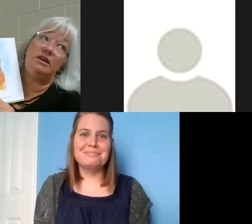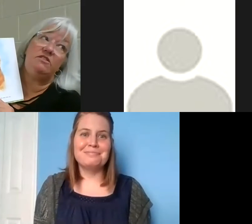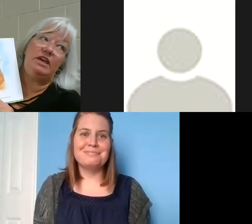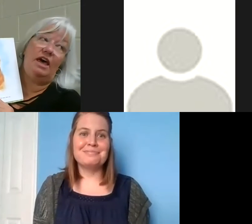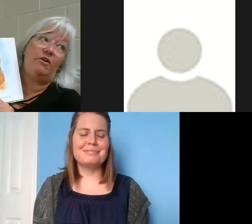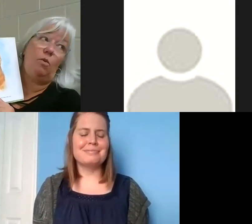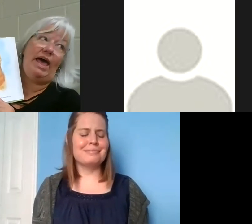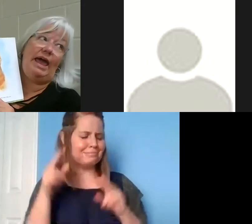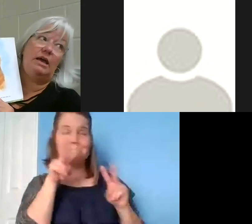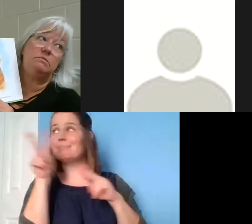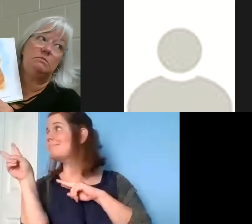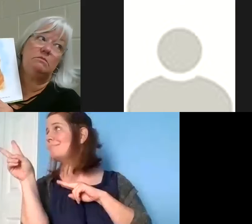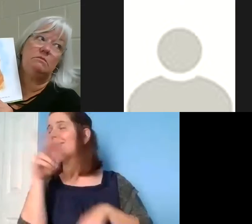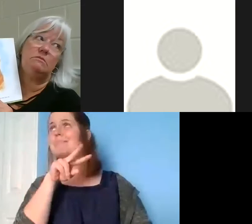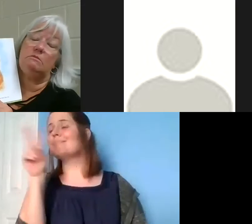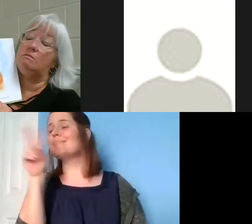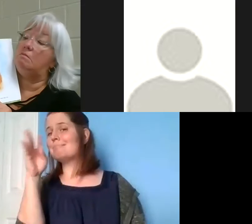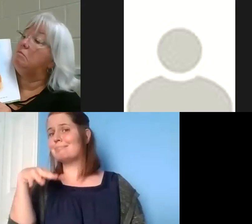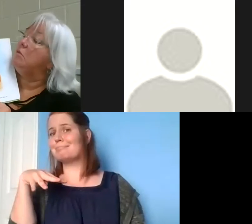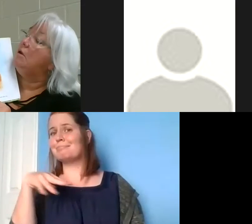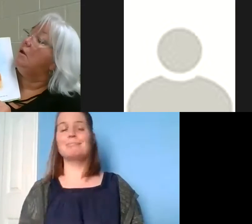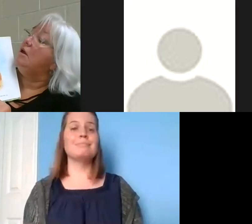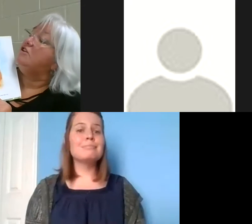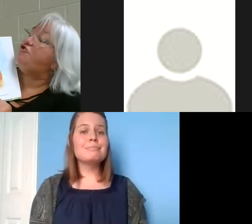She looked the other way.